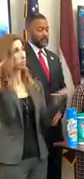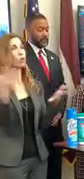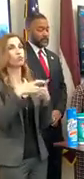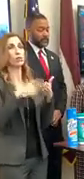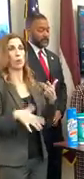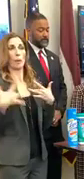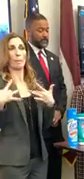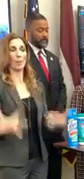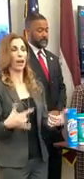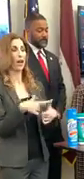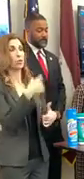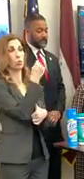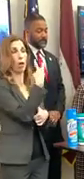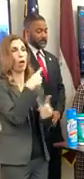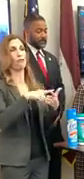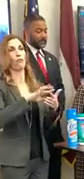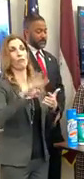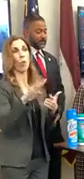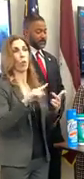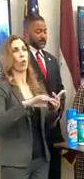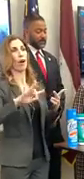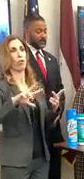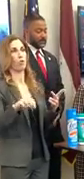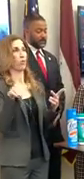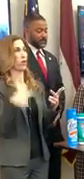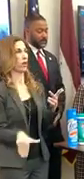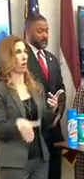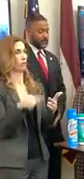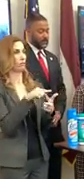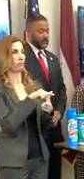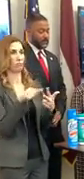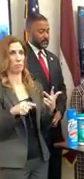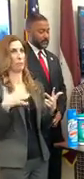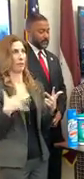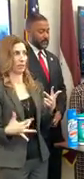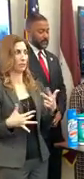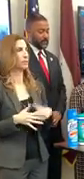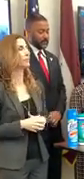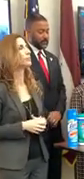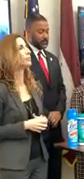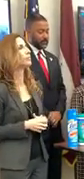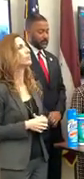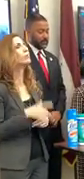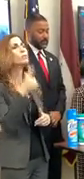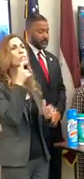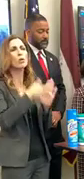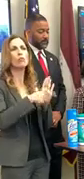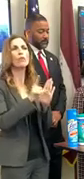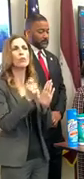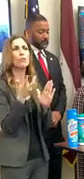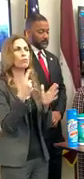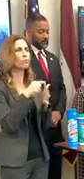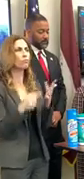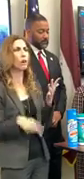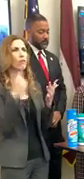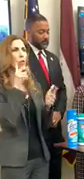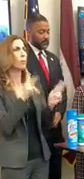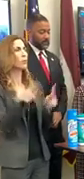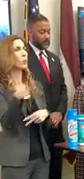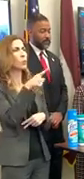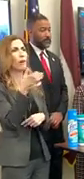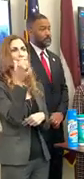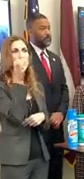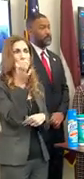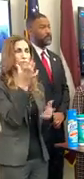noon, 4 p.m. and 8:30 p.m. And I just want to review a couple of things for folks that are